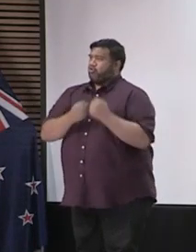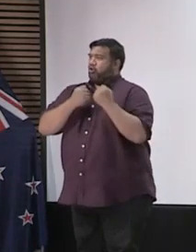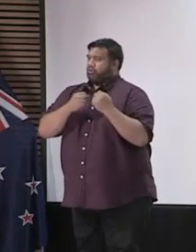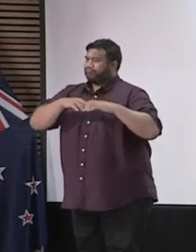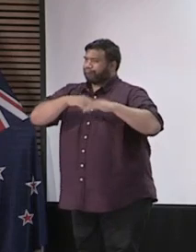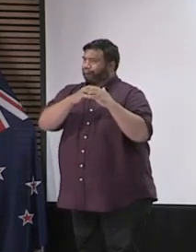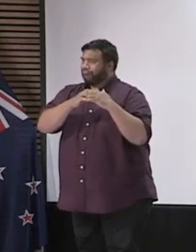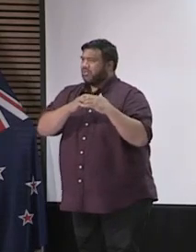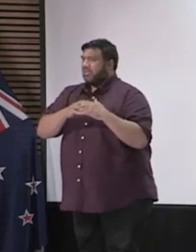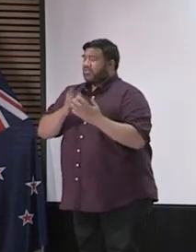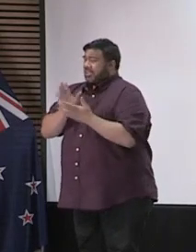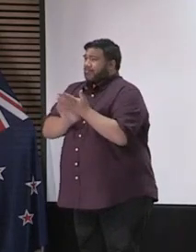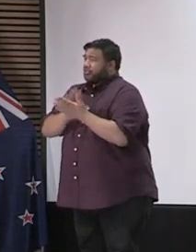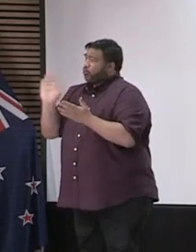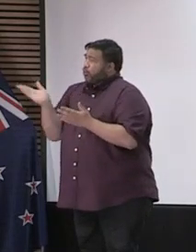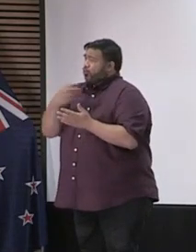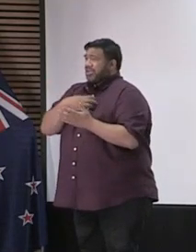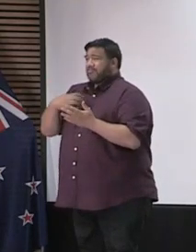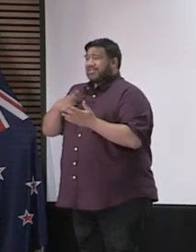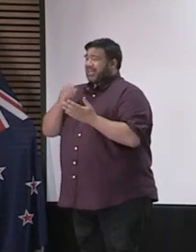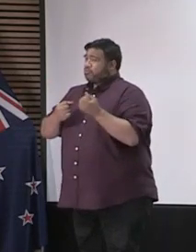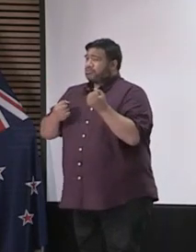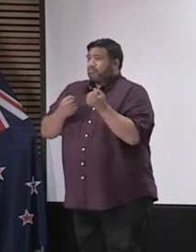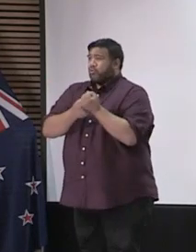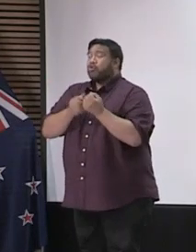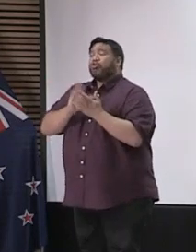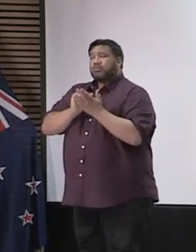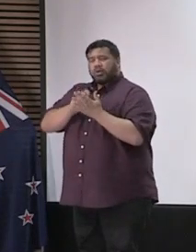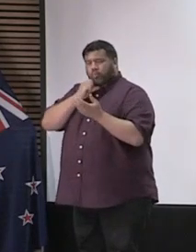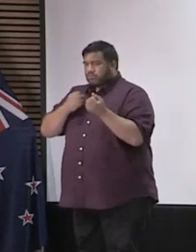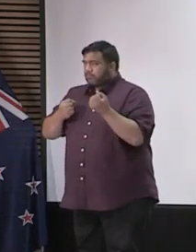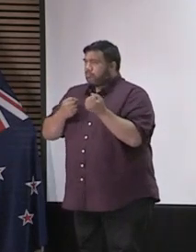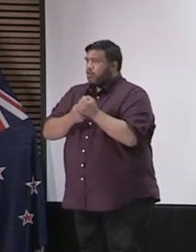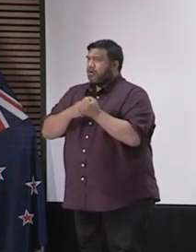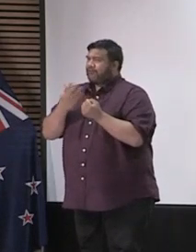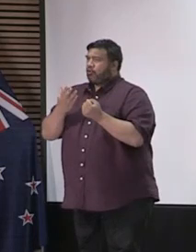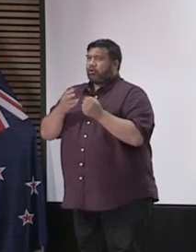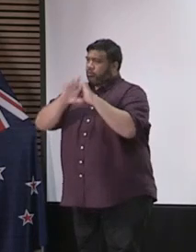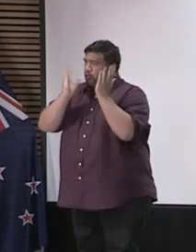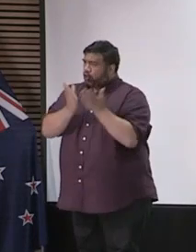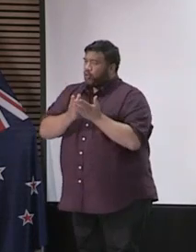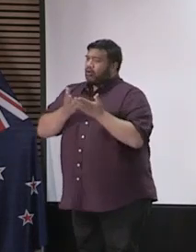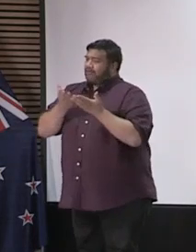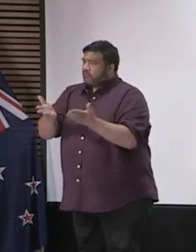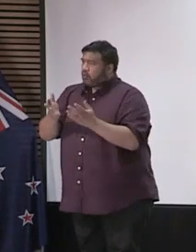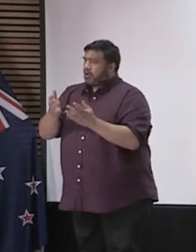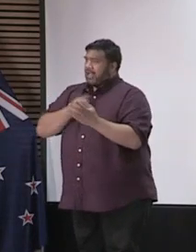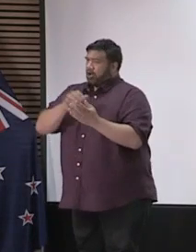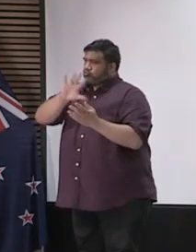its part supporting the organisation actively, both globally and also in our region and across the Pacific. Prime